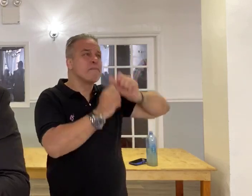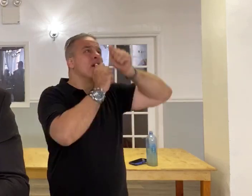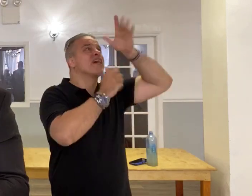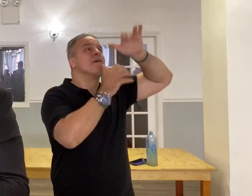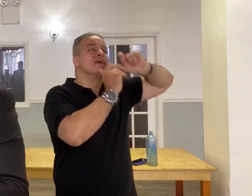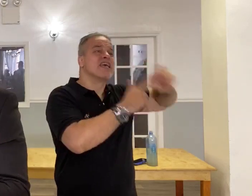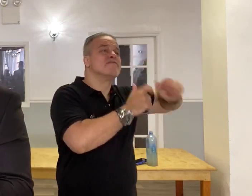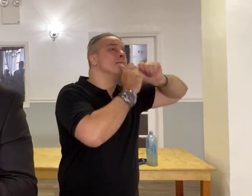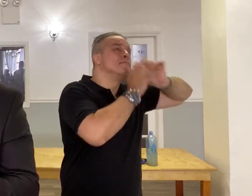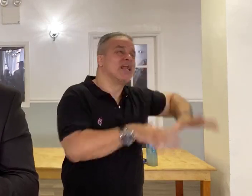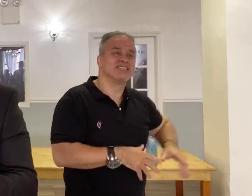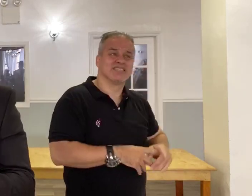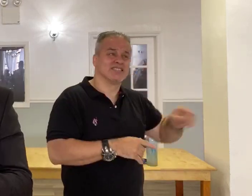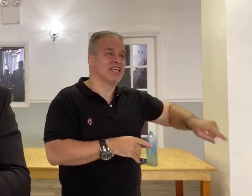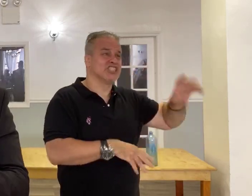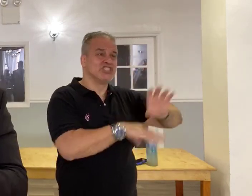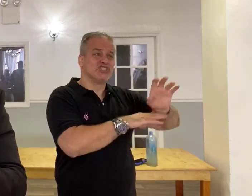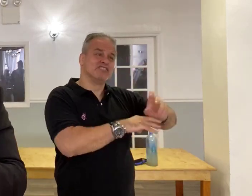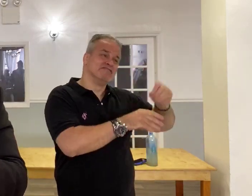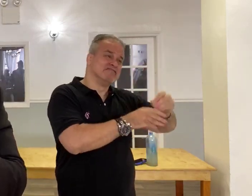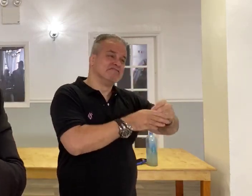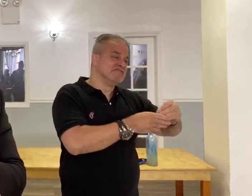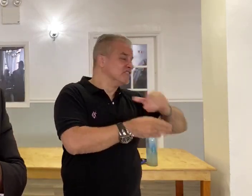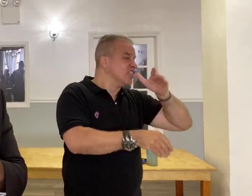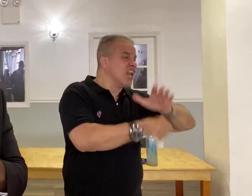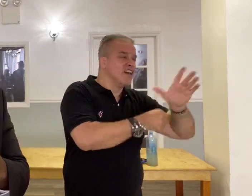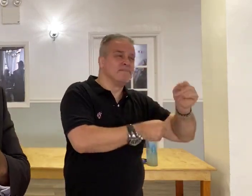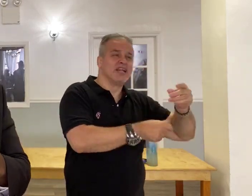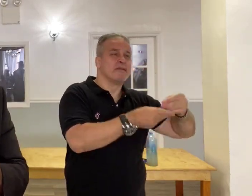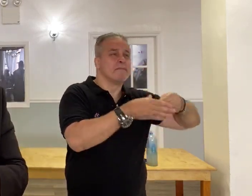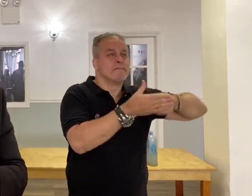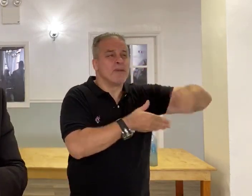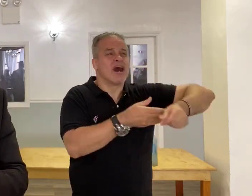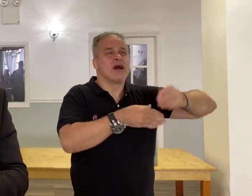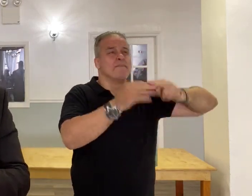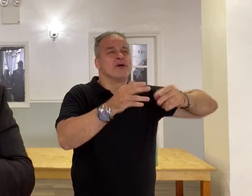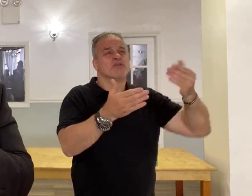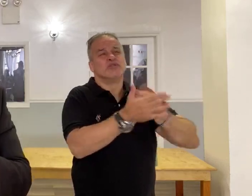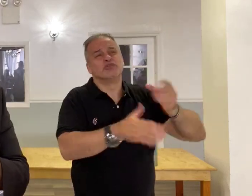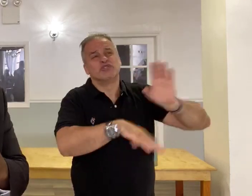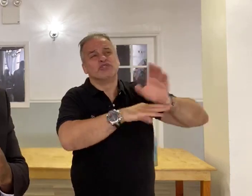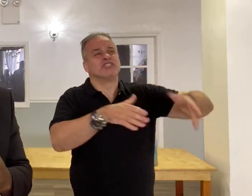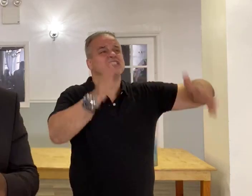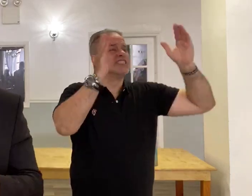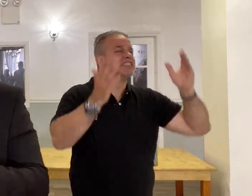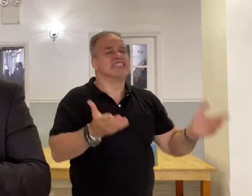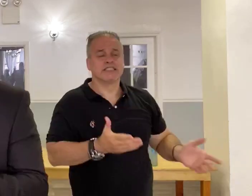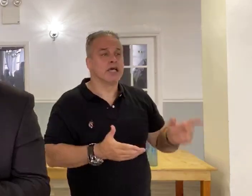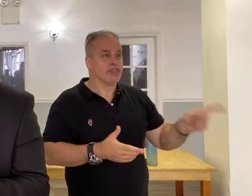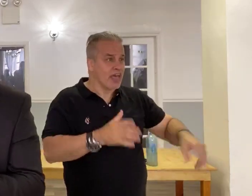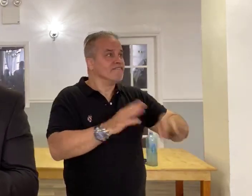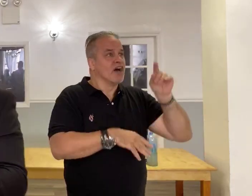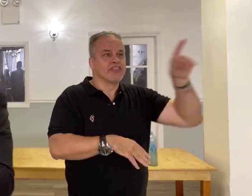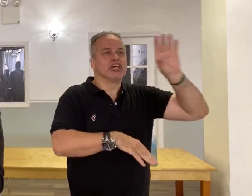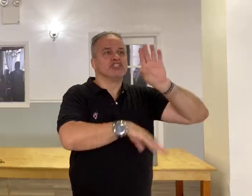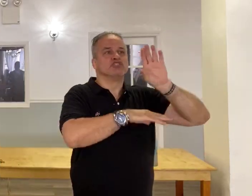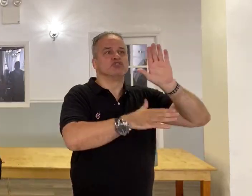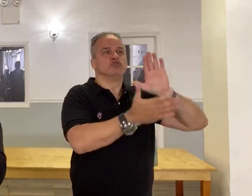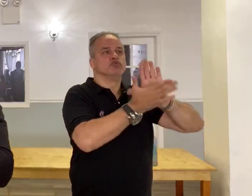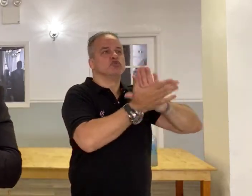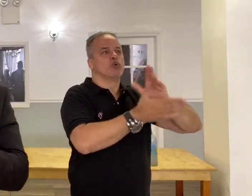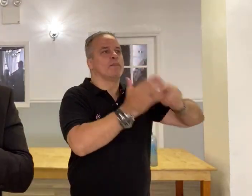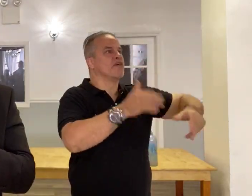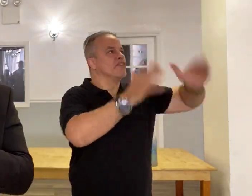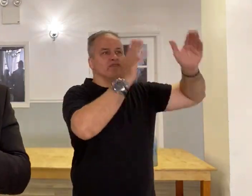We've seen God do miracles, and God has another miracle yet in store. You're going to see. Anyway, continuing